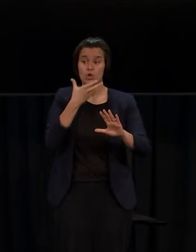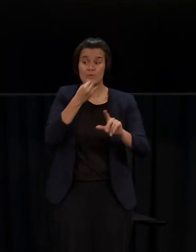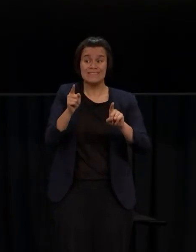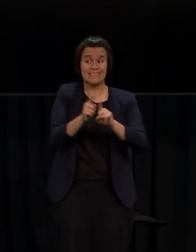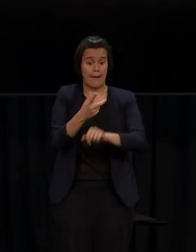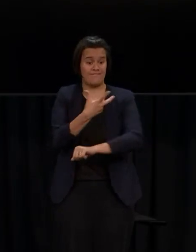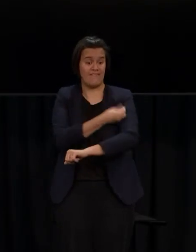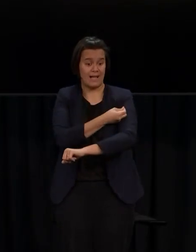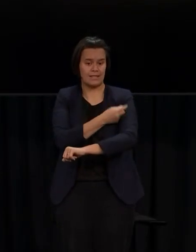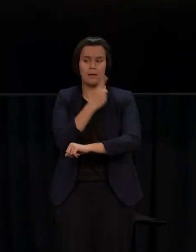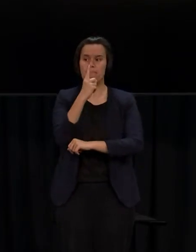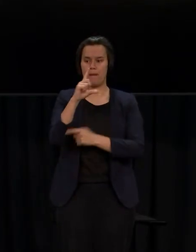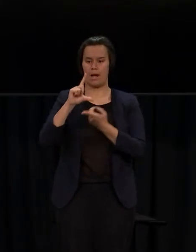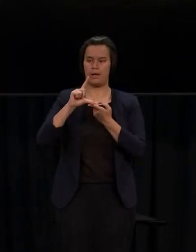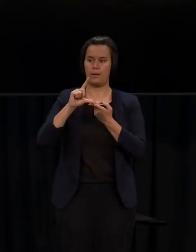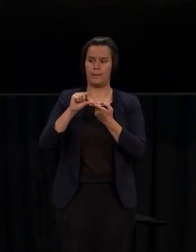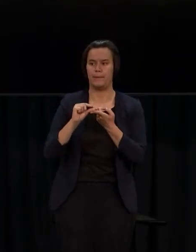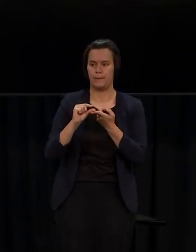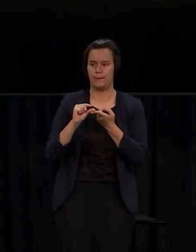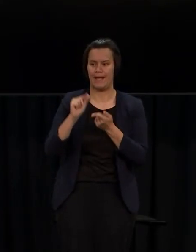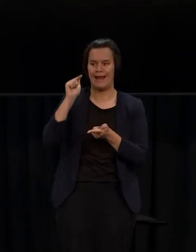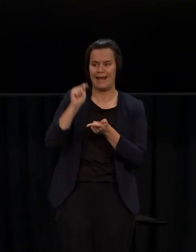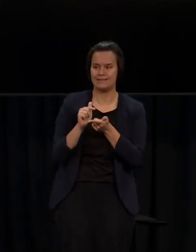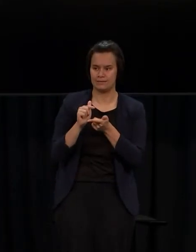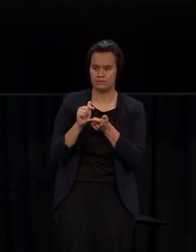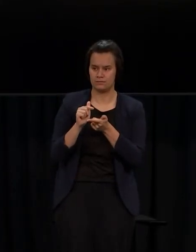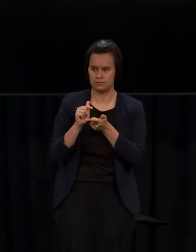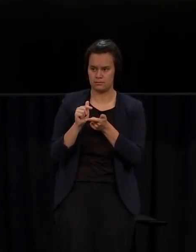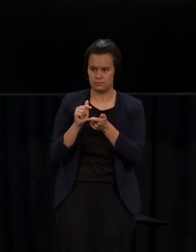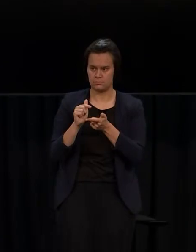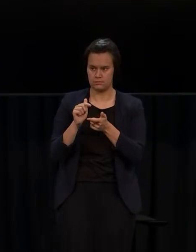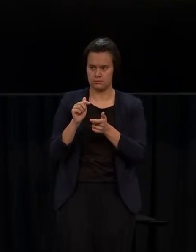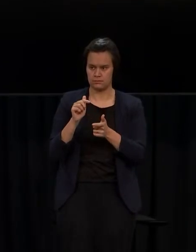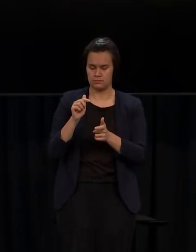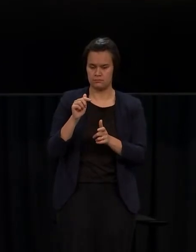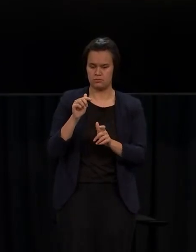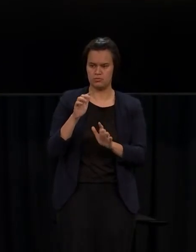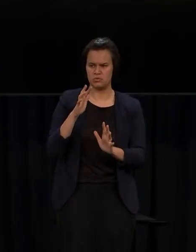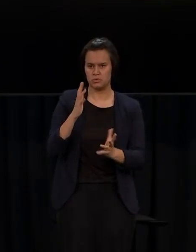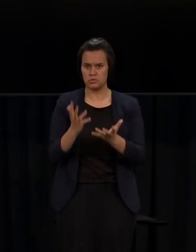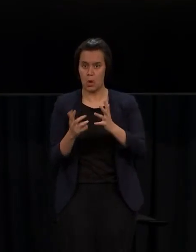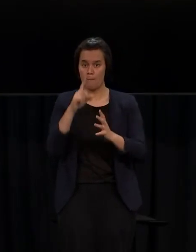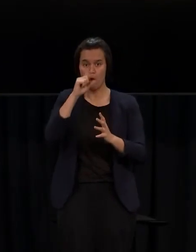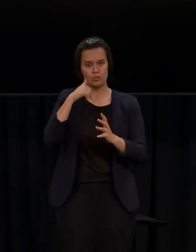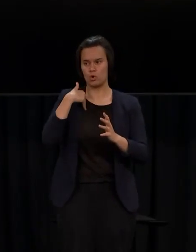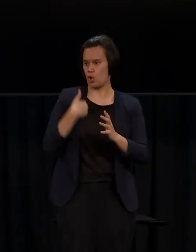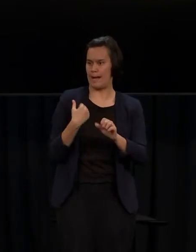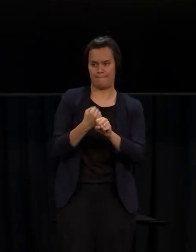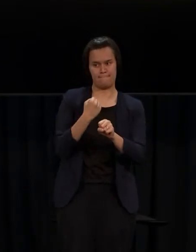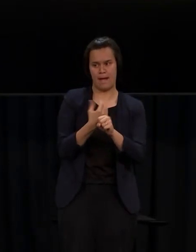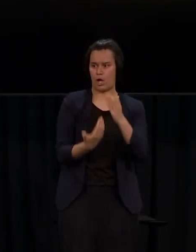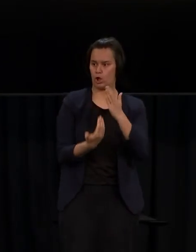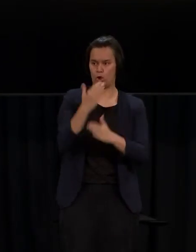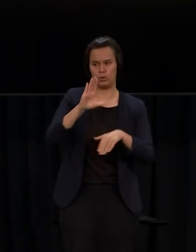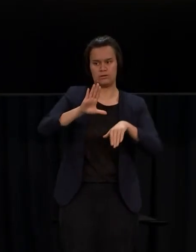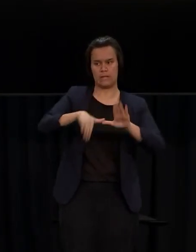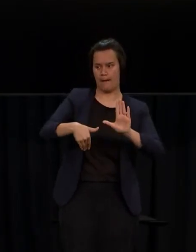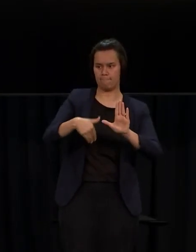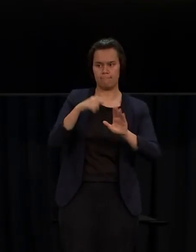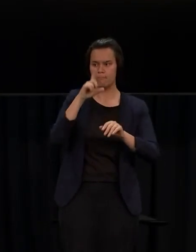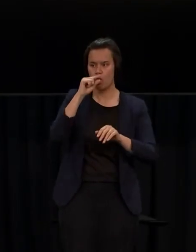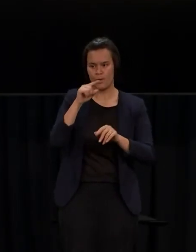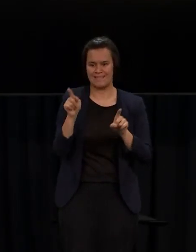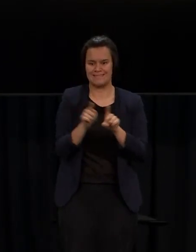original vaccination. We'll have greater clarity on some of the differences or the differential between those vaccines once